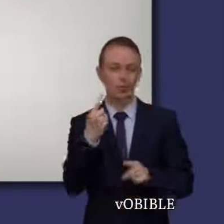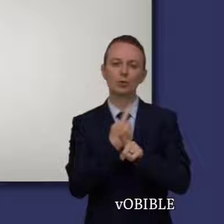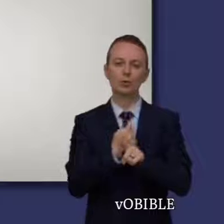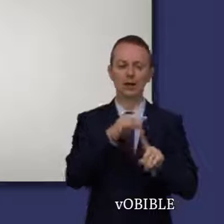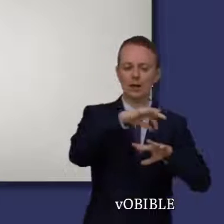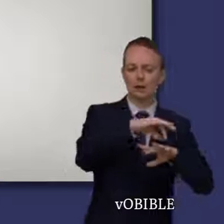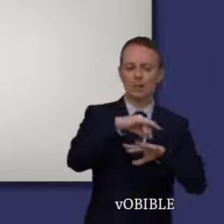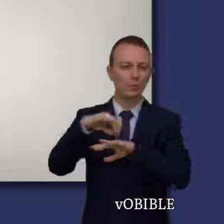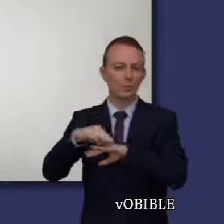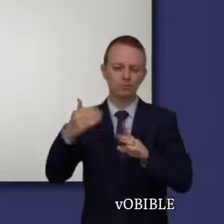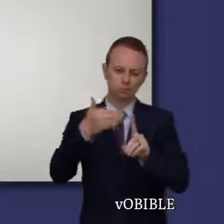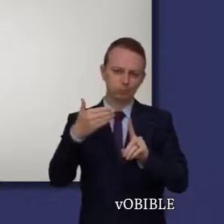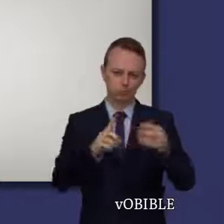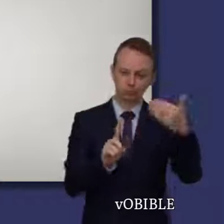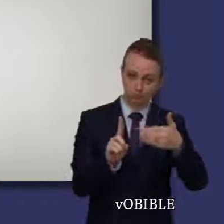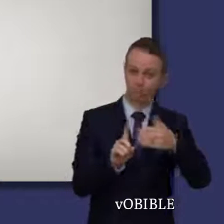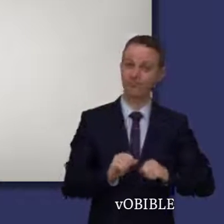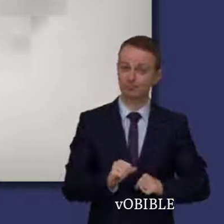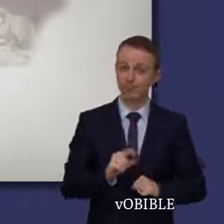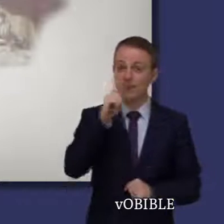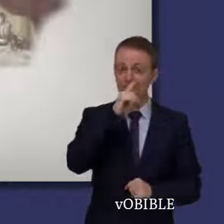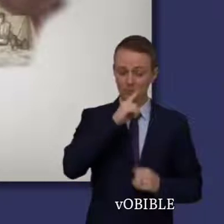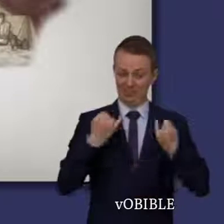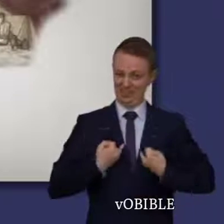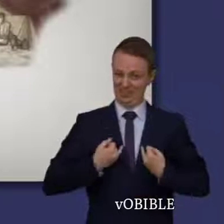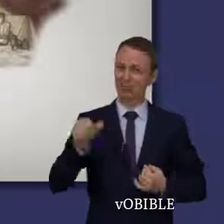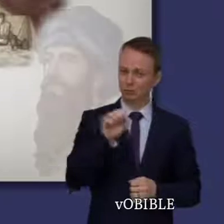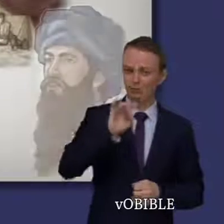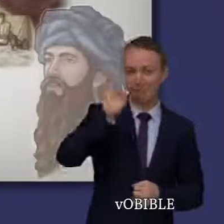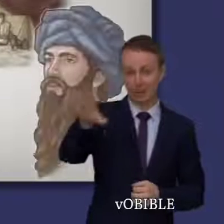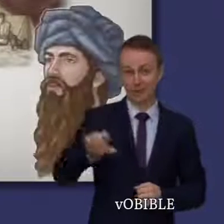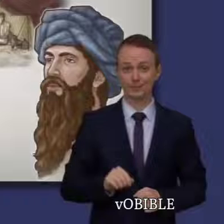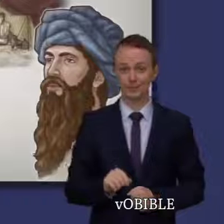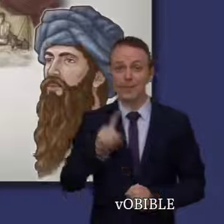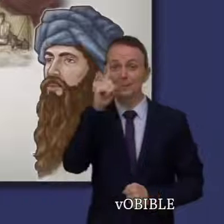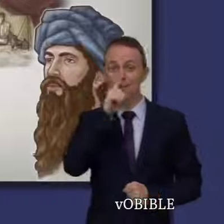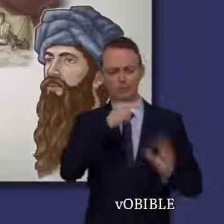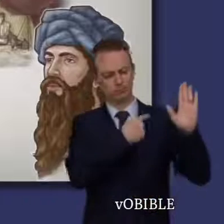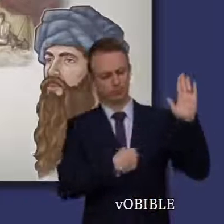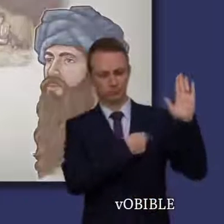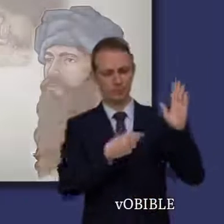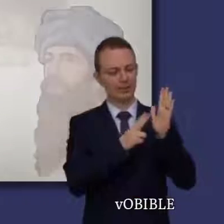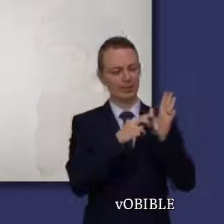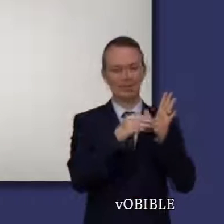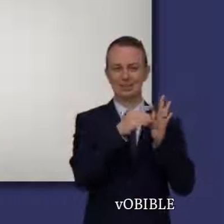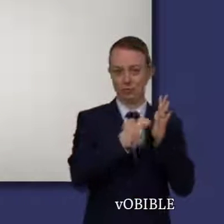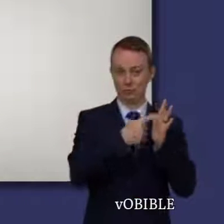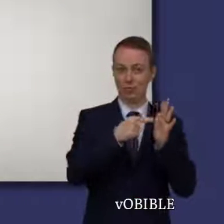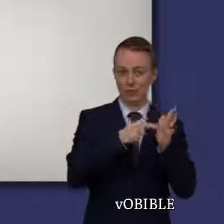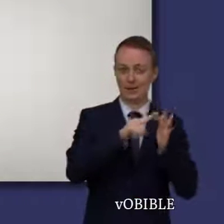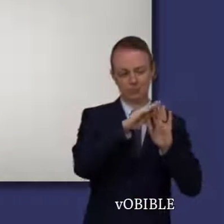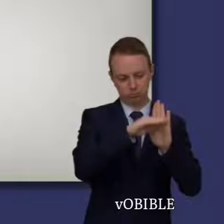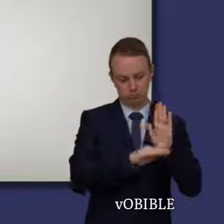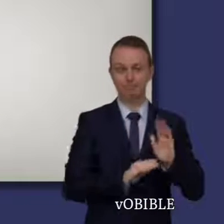Chapters 5 to 9 discuss marital faithfulness, quarantining, and service as a Nazirite.